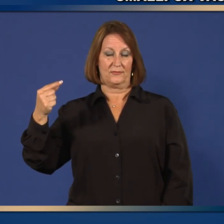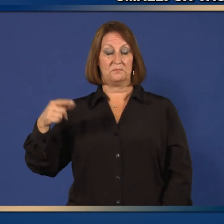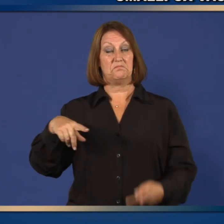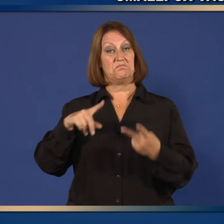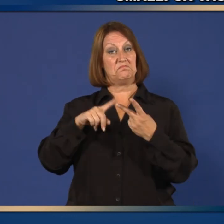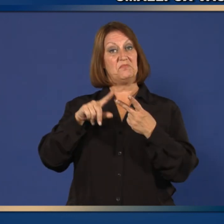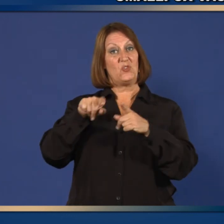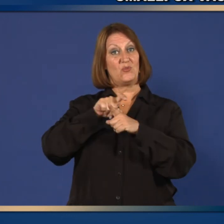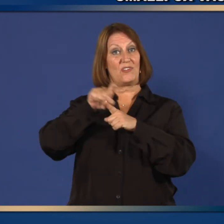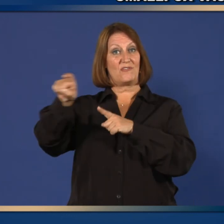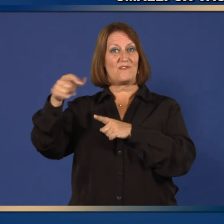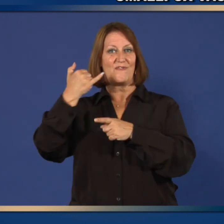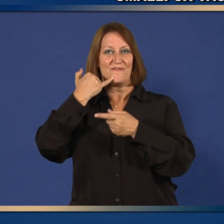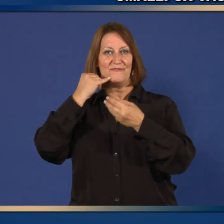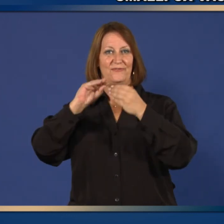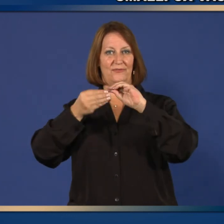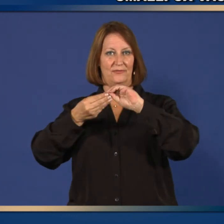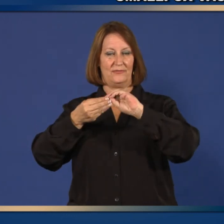or by calling